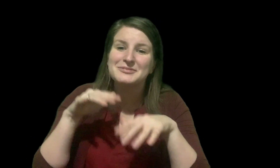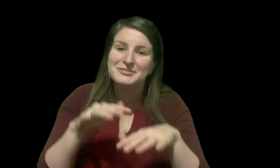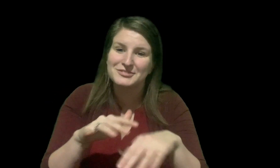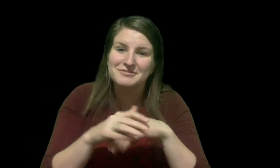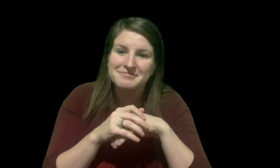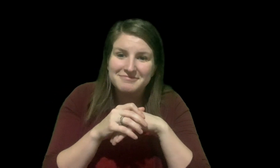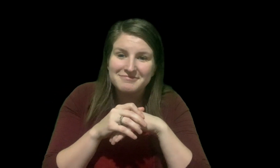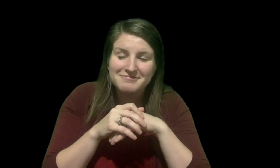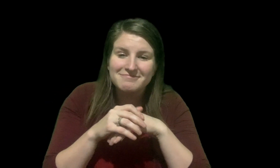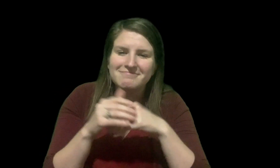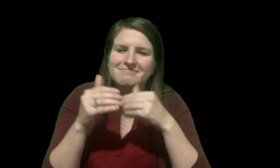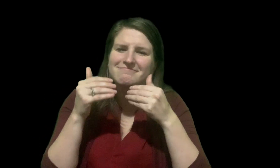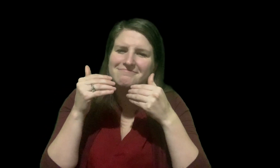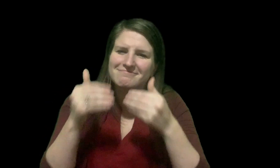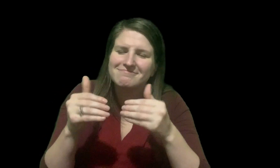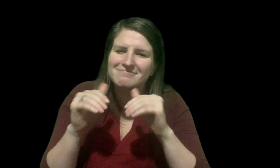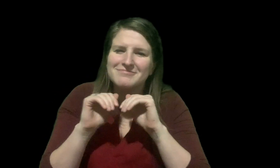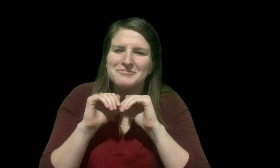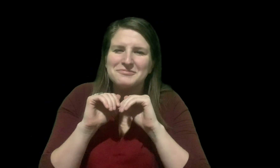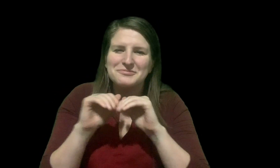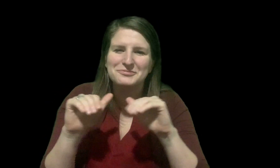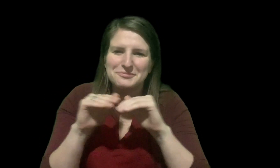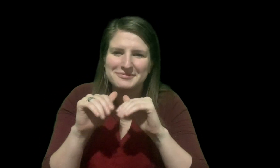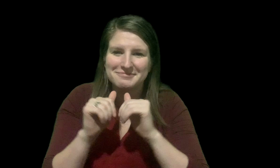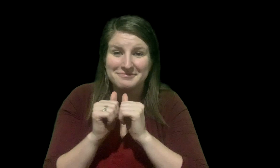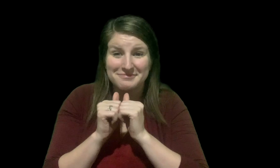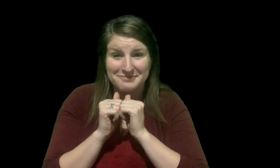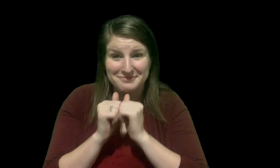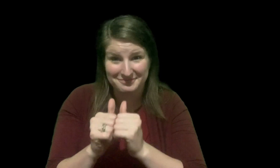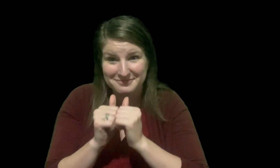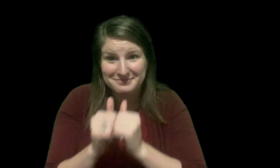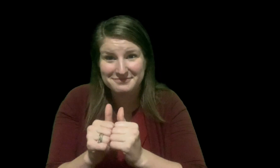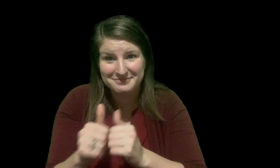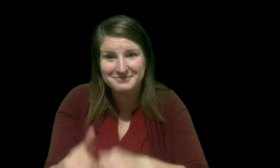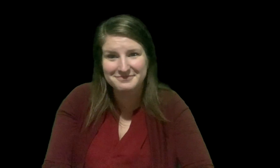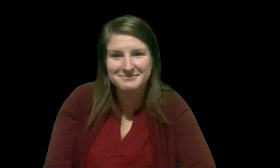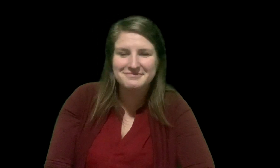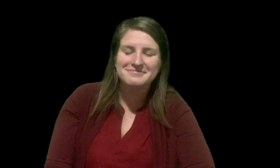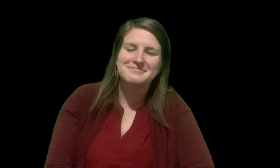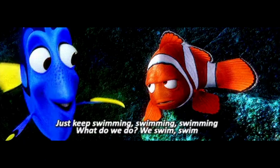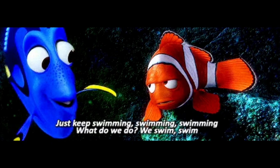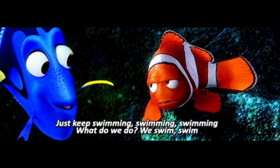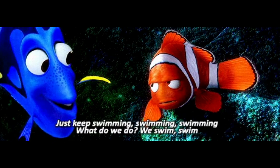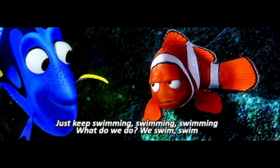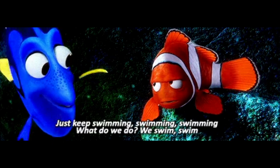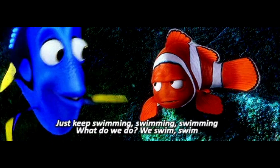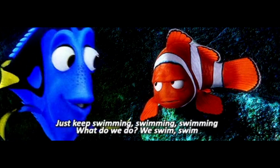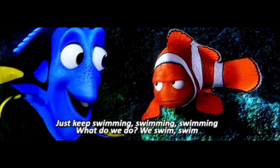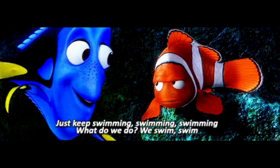We're all in the same ocean. So we can all swim together.